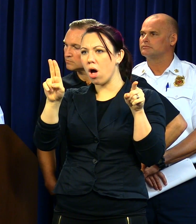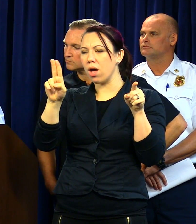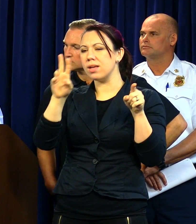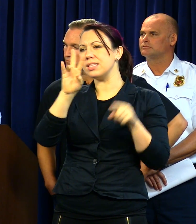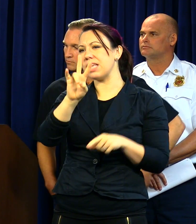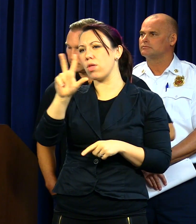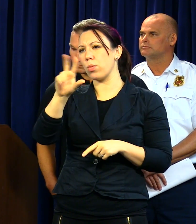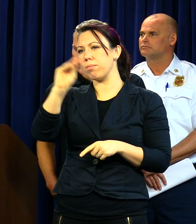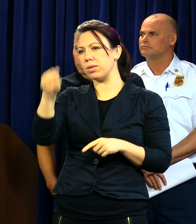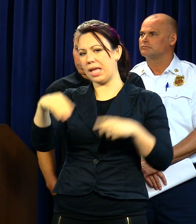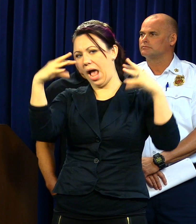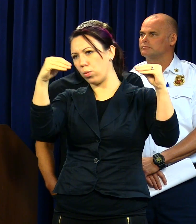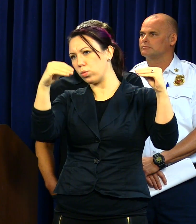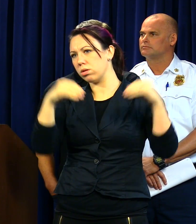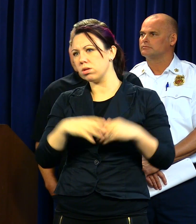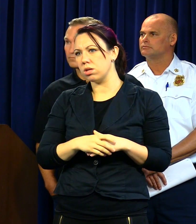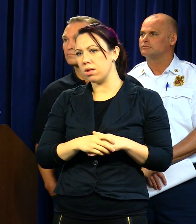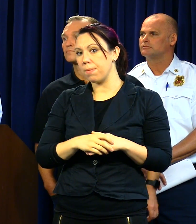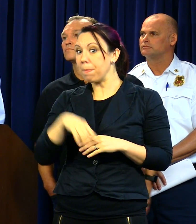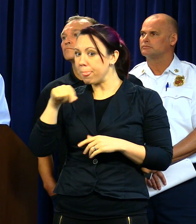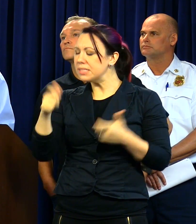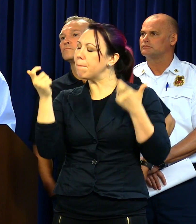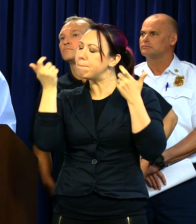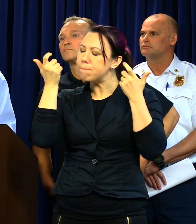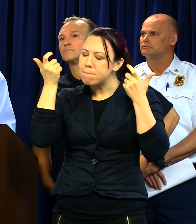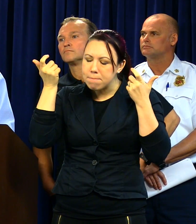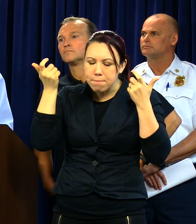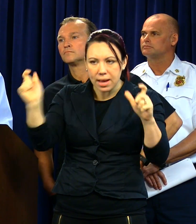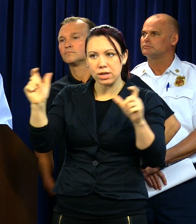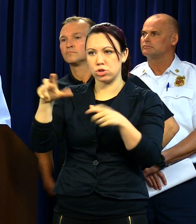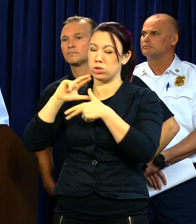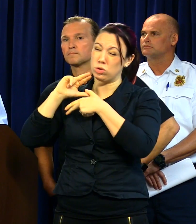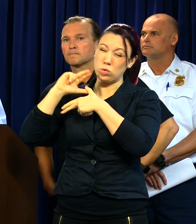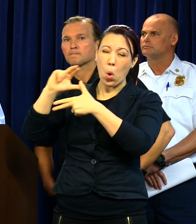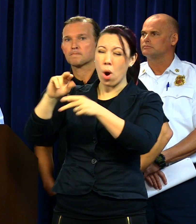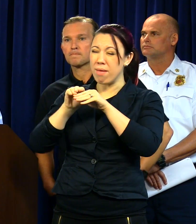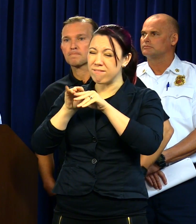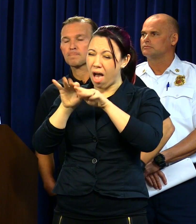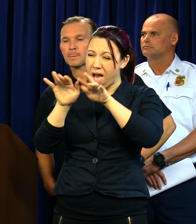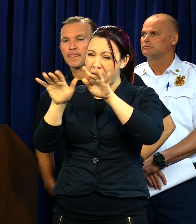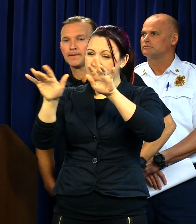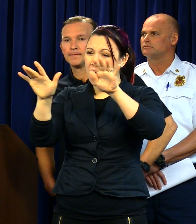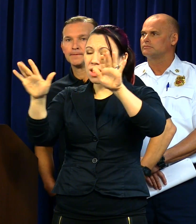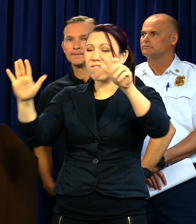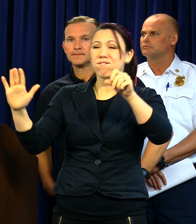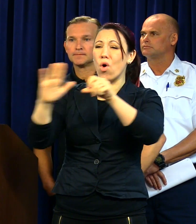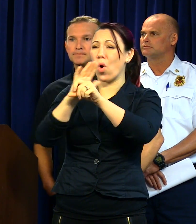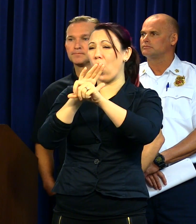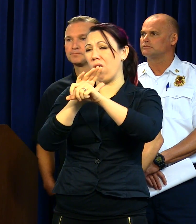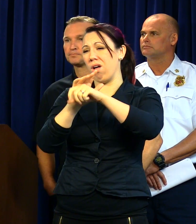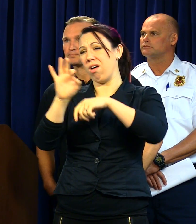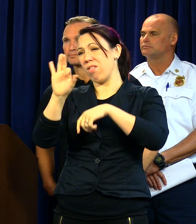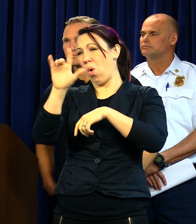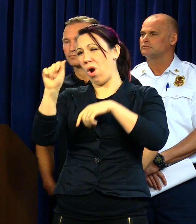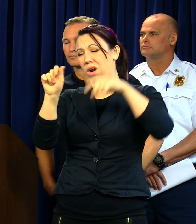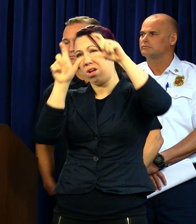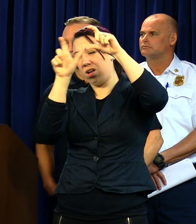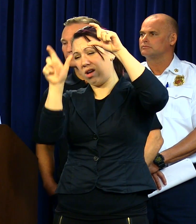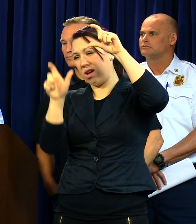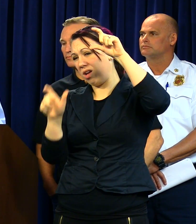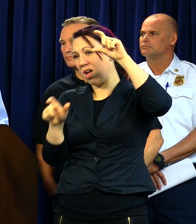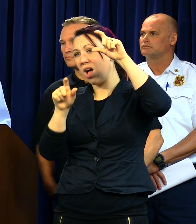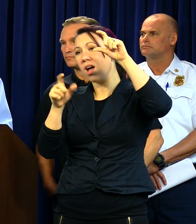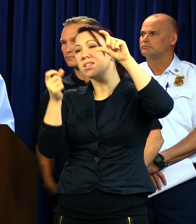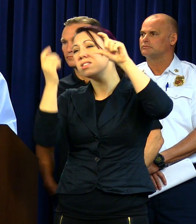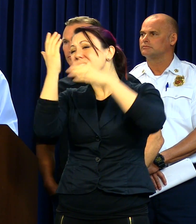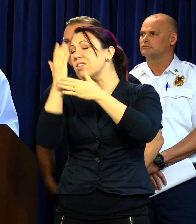it's 73%. This is a major storm that's affected the entire peninsula of Florida. There are many areas that have as